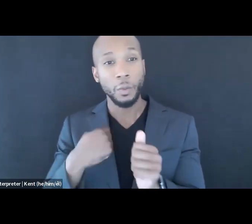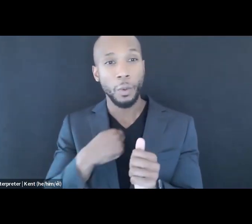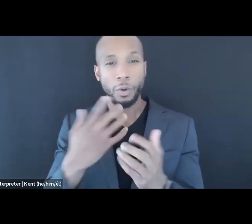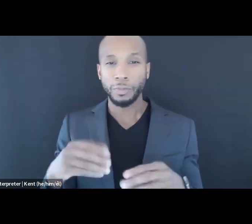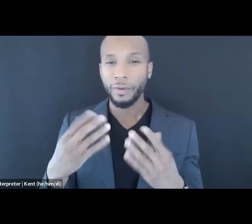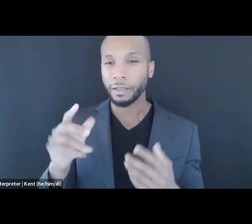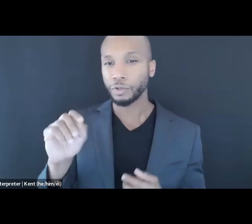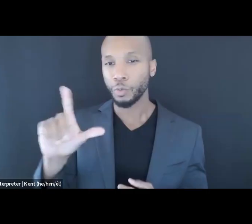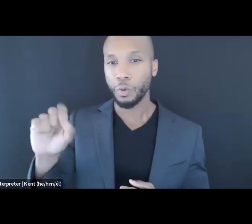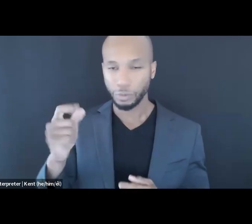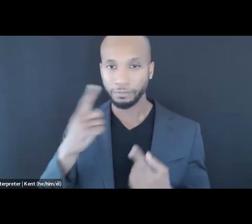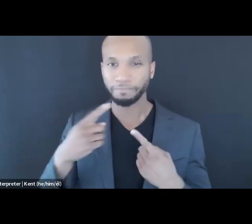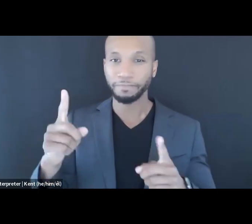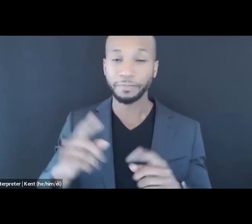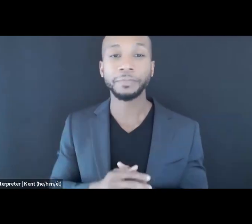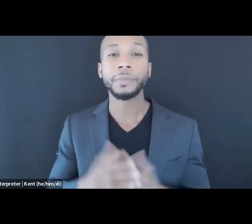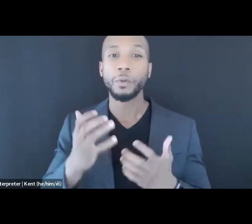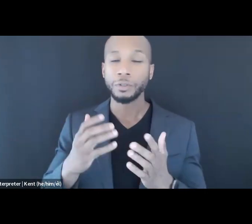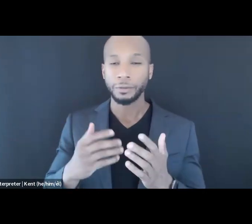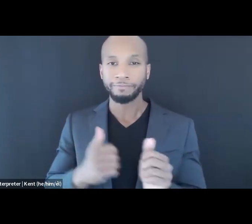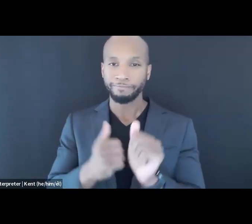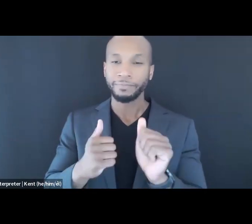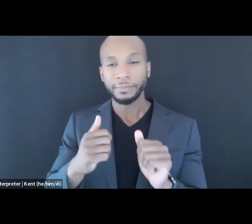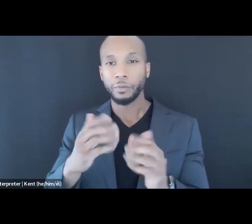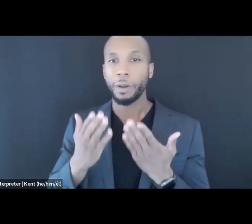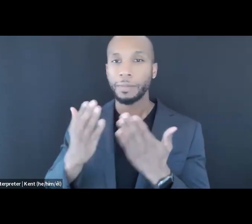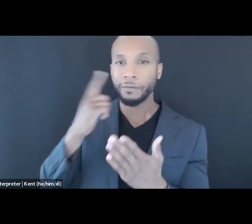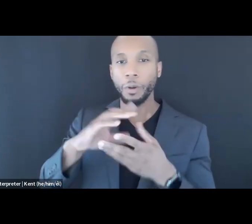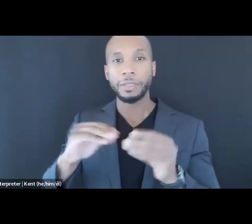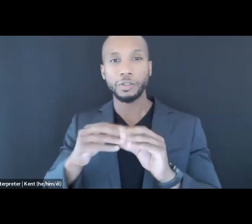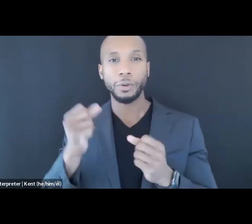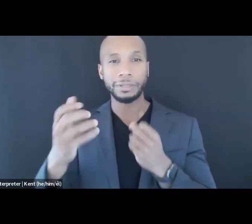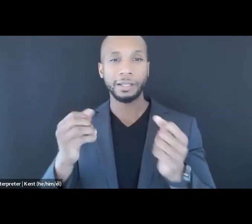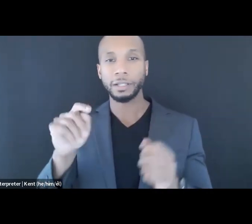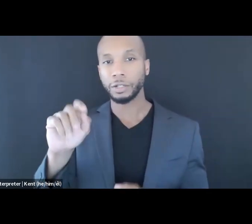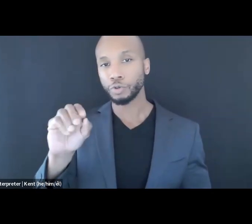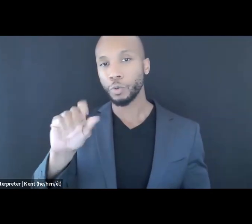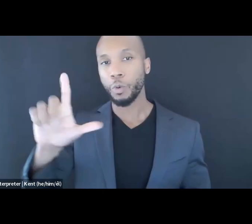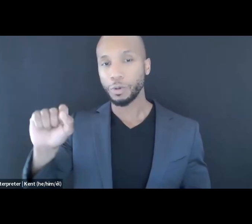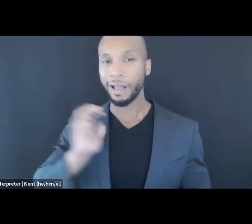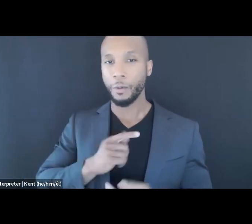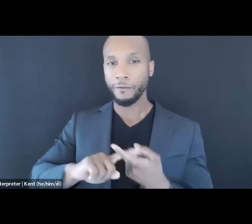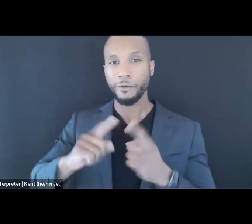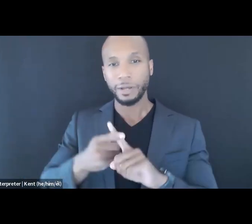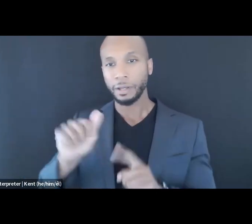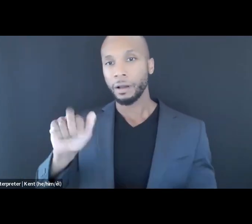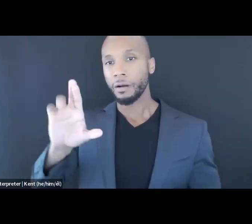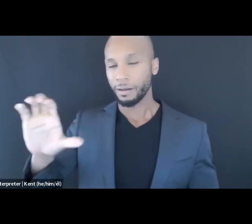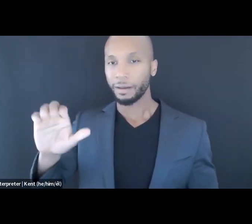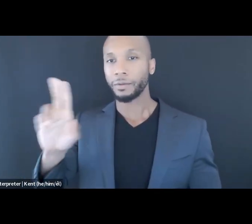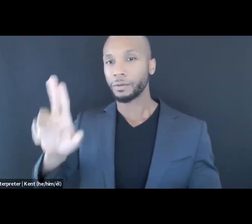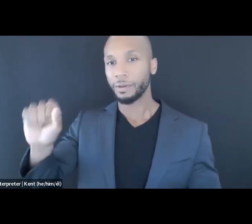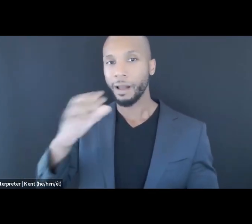tools to do that. I want to echo the recommendation for the storytelling tools that our friends at the ARC of the United States and the